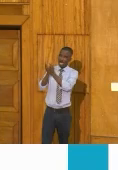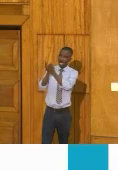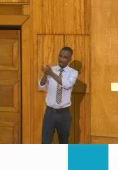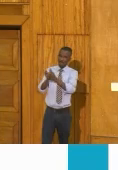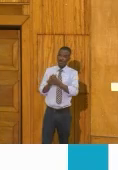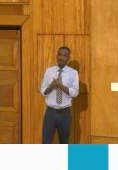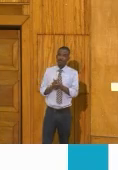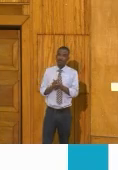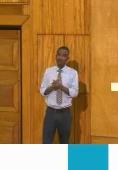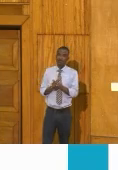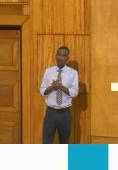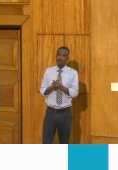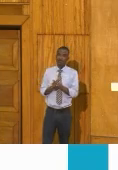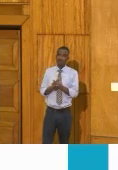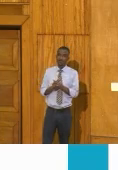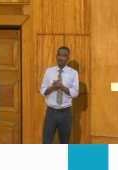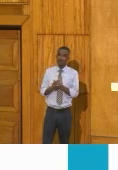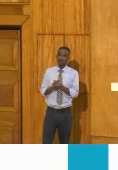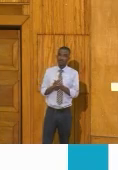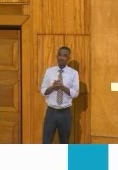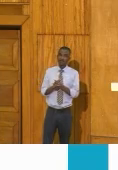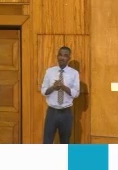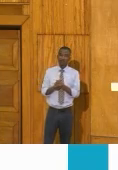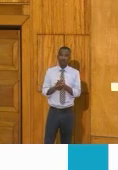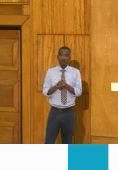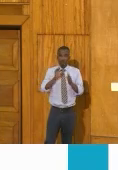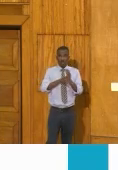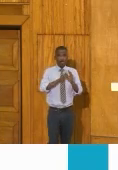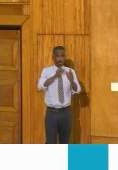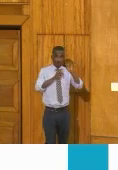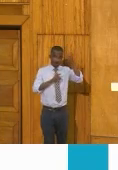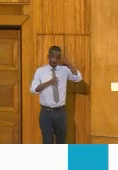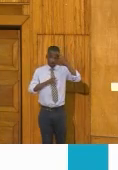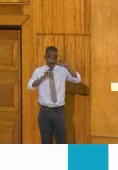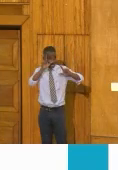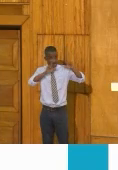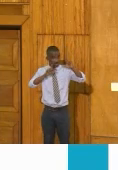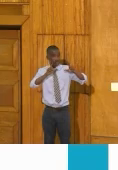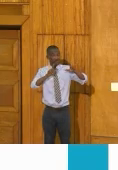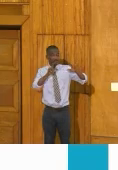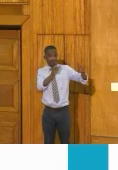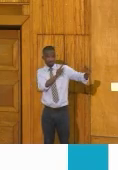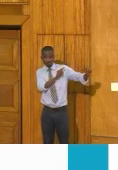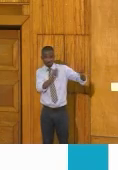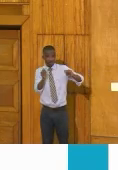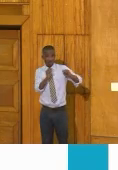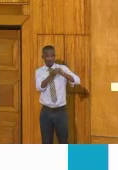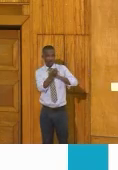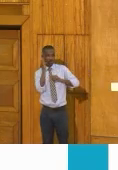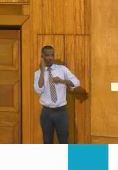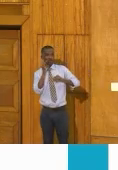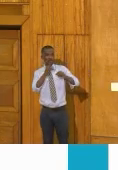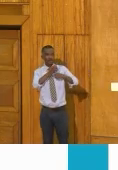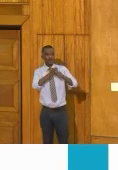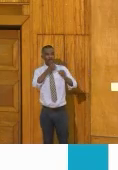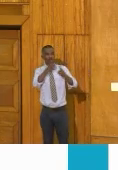country. And this one that was removed from the public laboratories actually reduced the cost